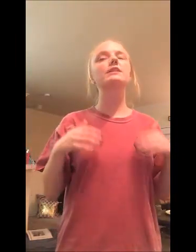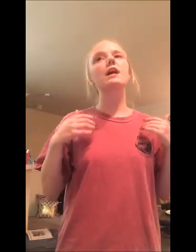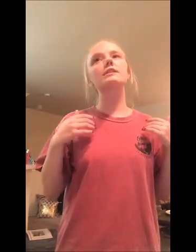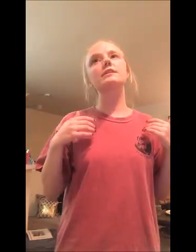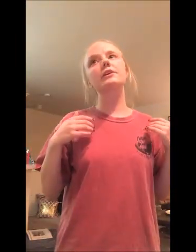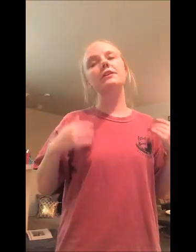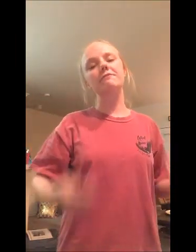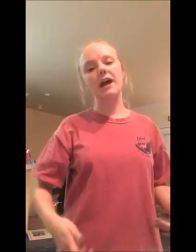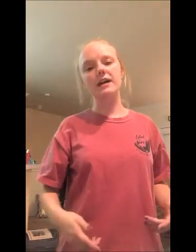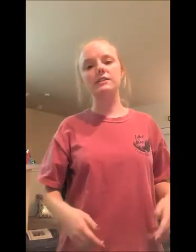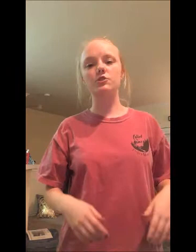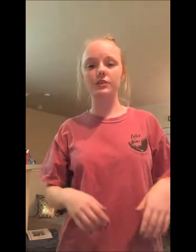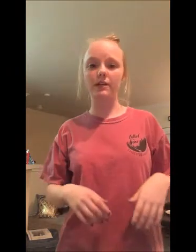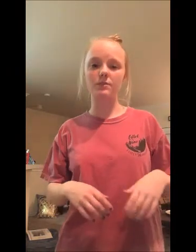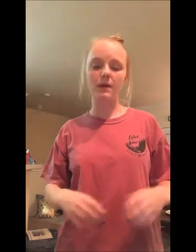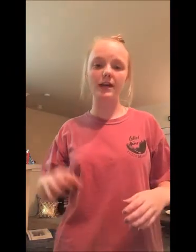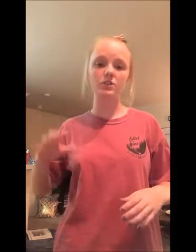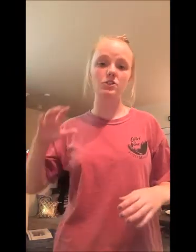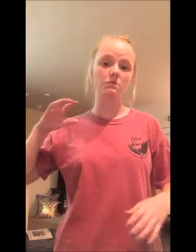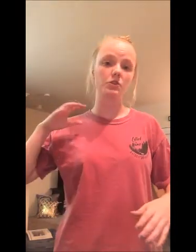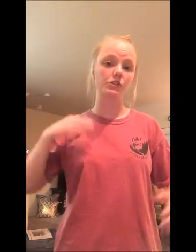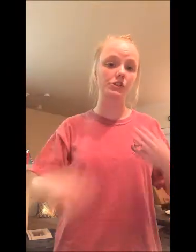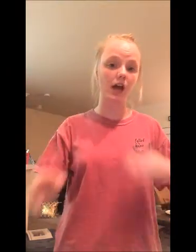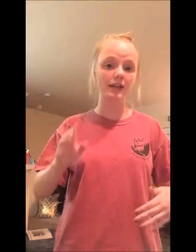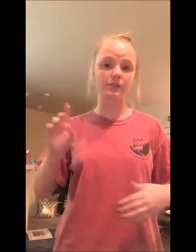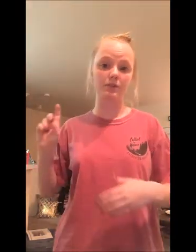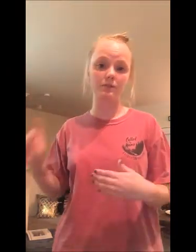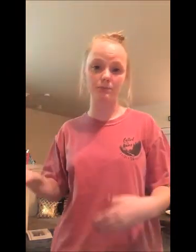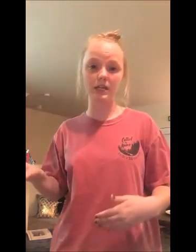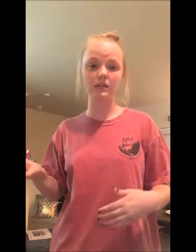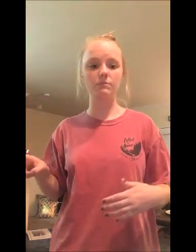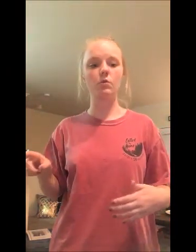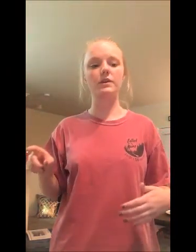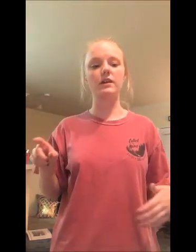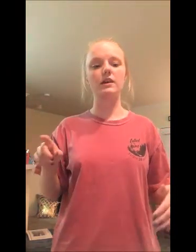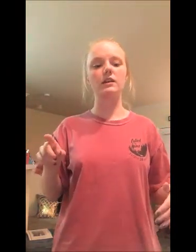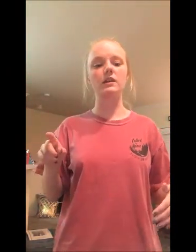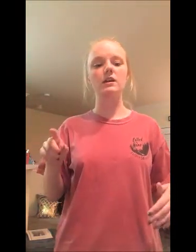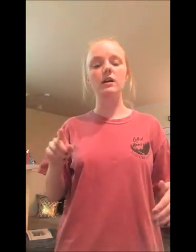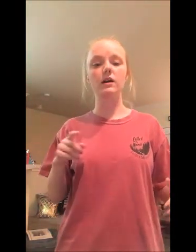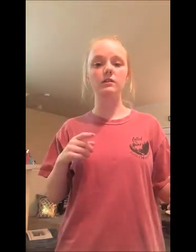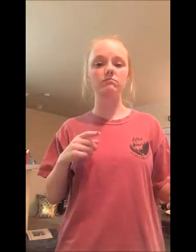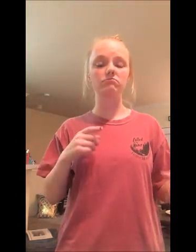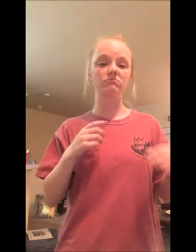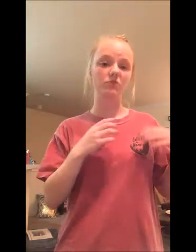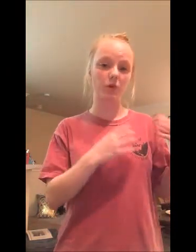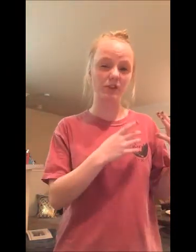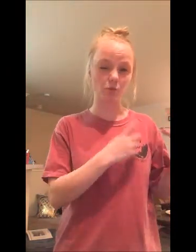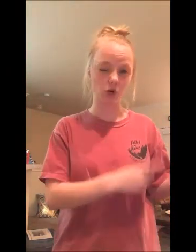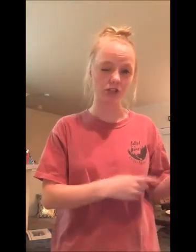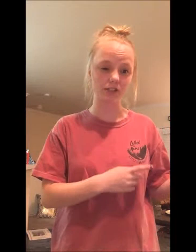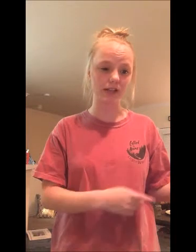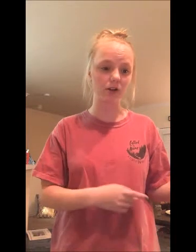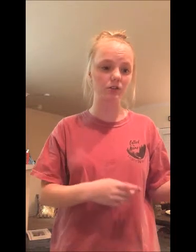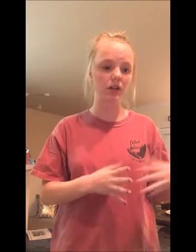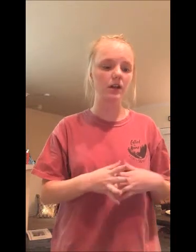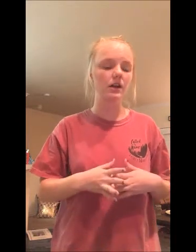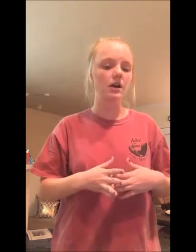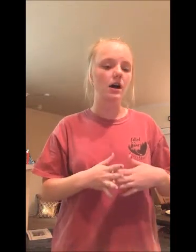not necessarily fast. You just have to match your signs with the beat more than the way the words sound.